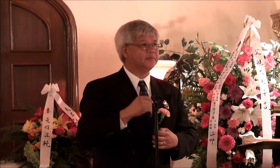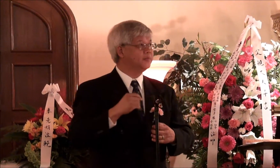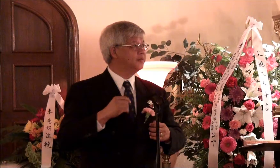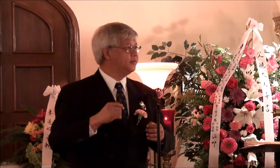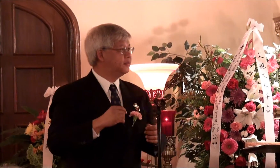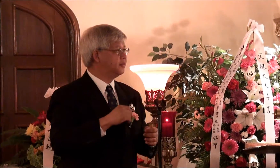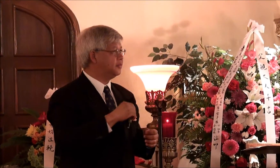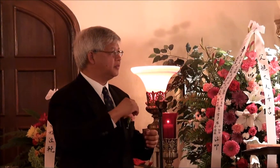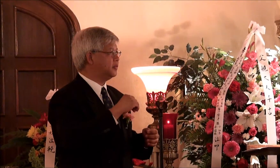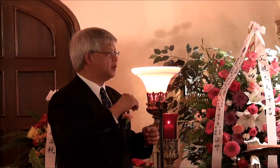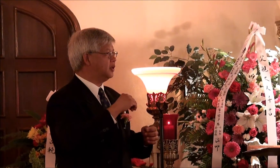But then got sick.